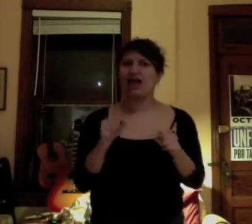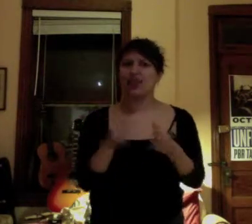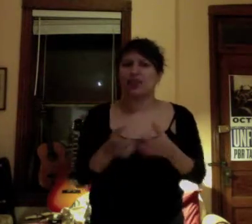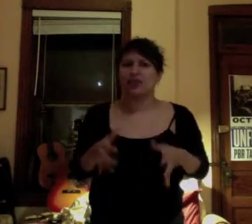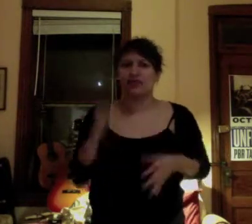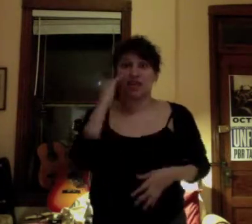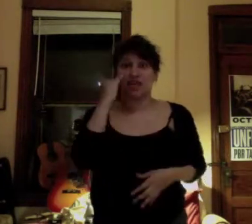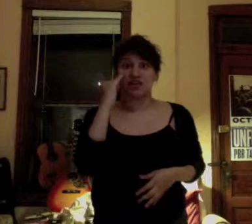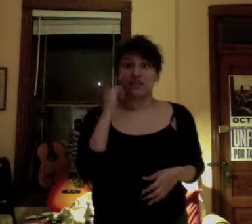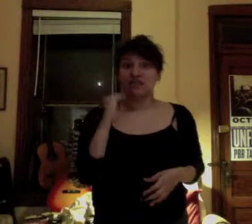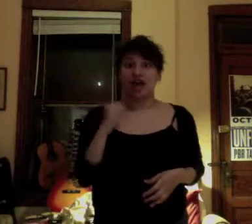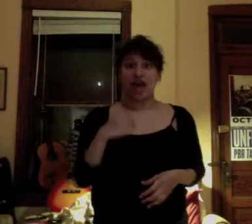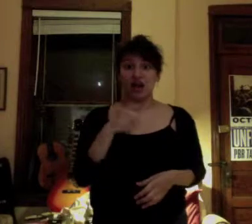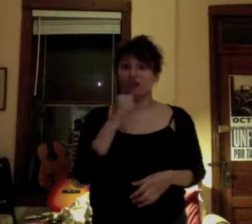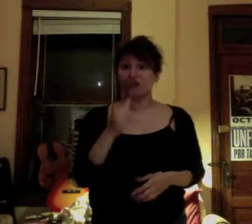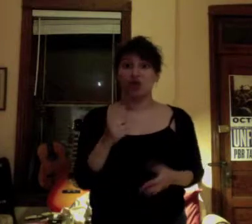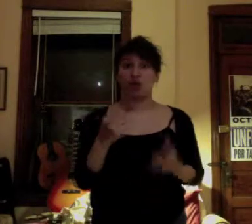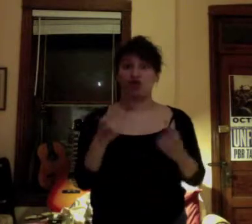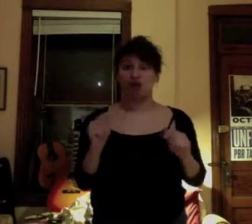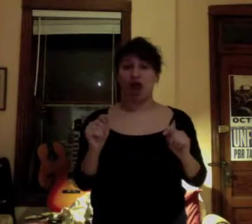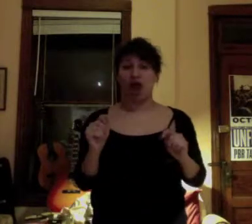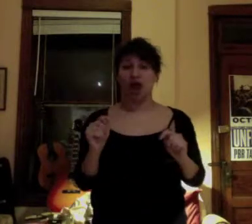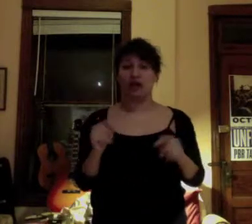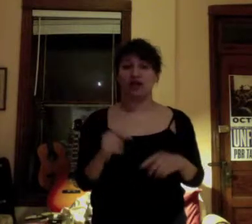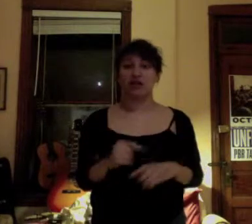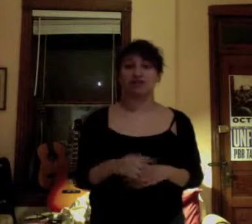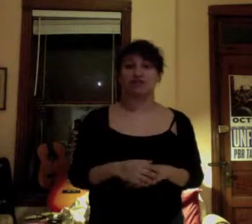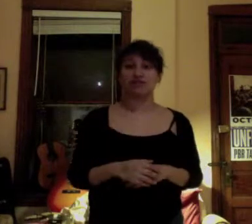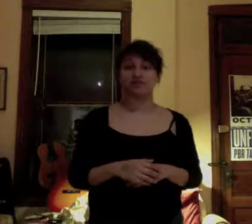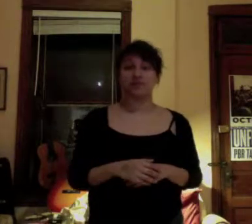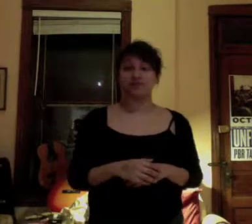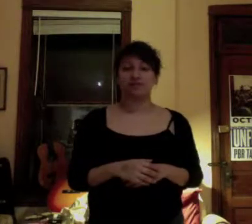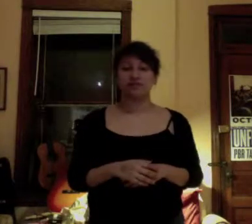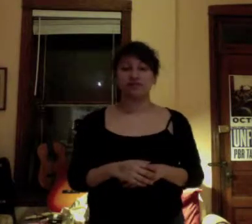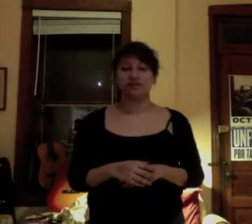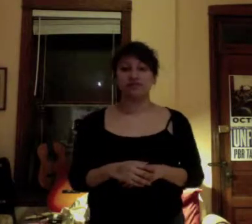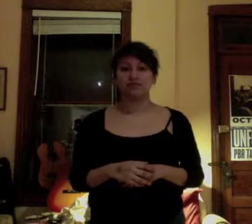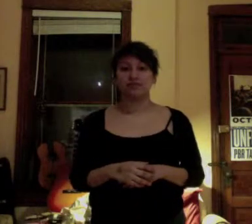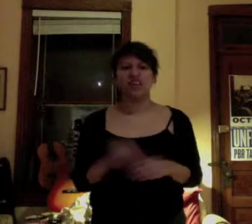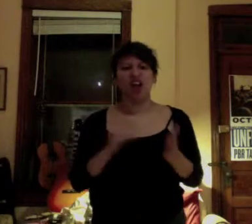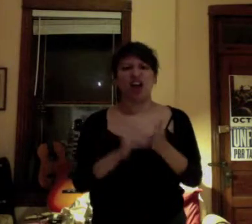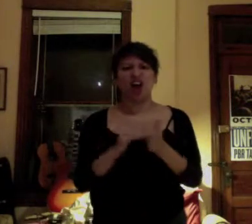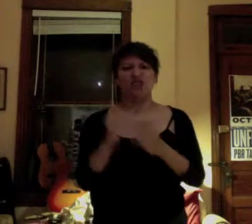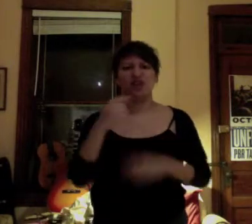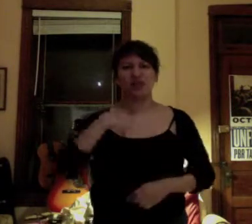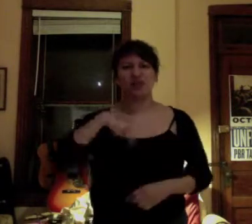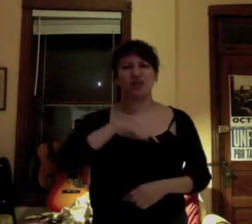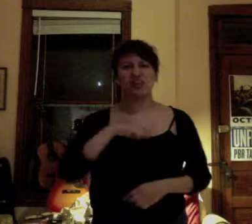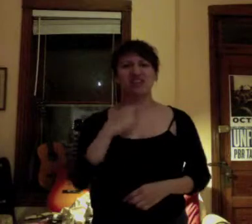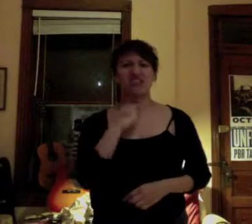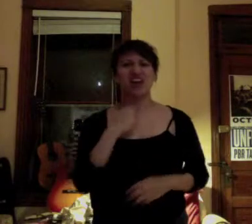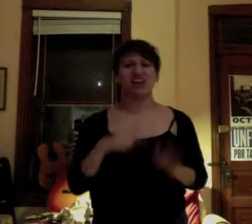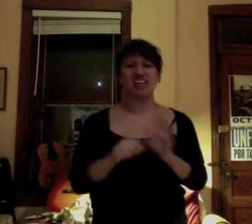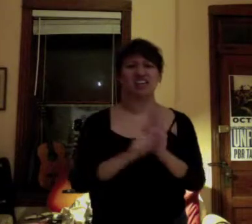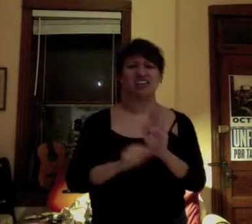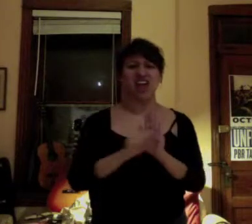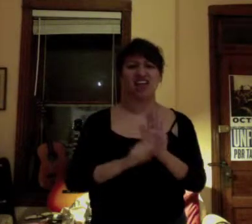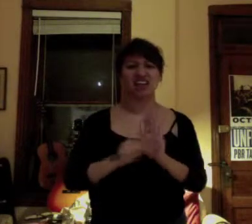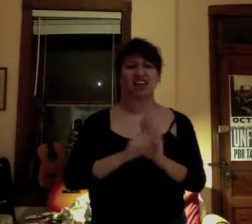whether I succeed or not? Often, we're stuck in negativity or negative emotions such as